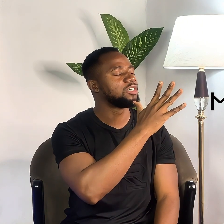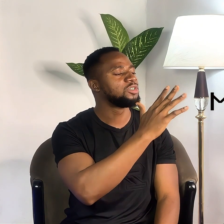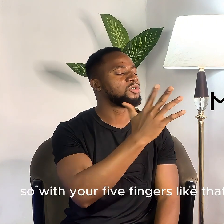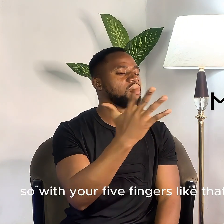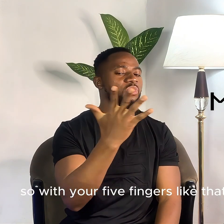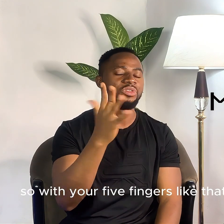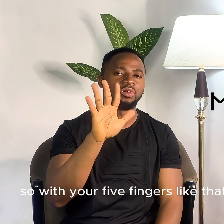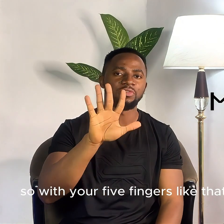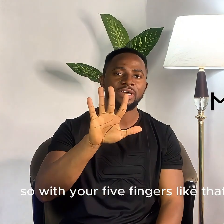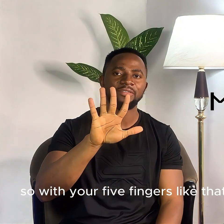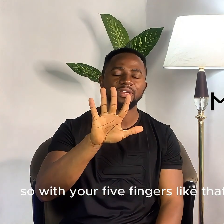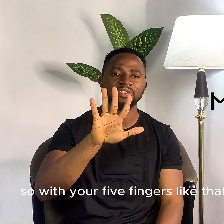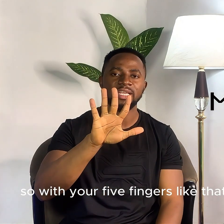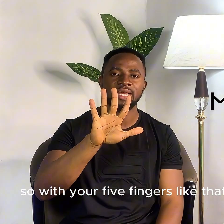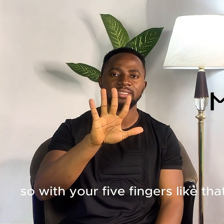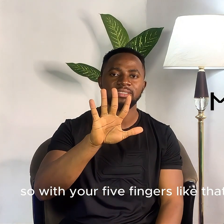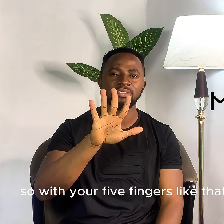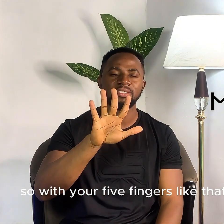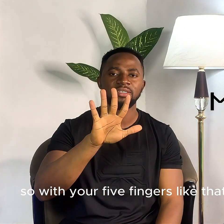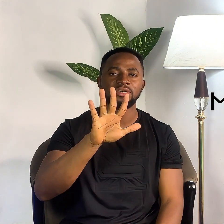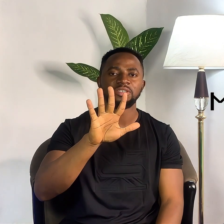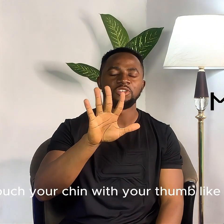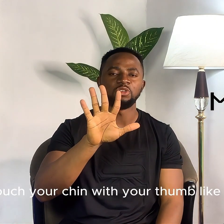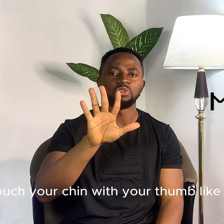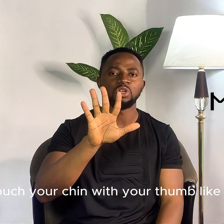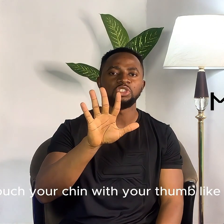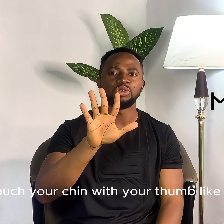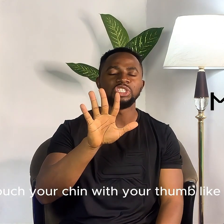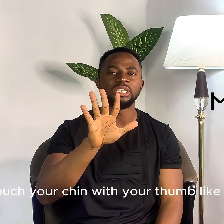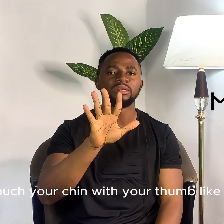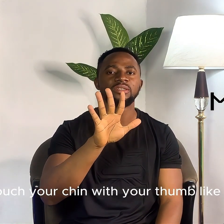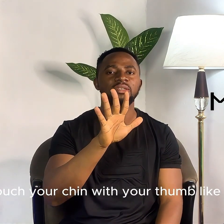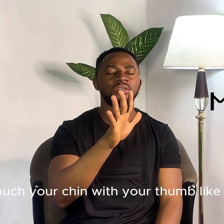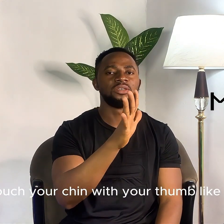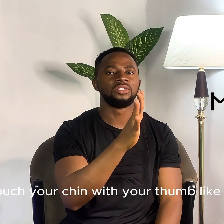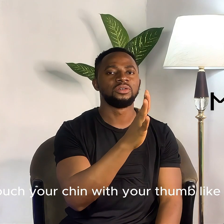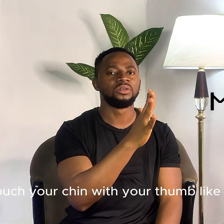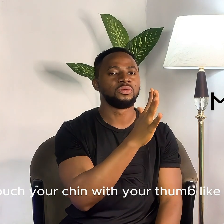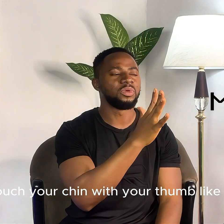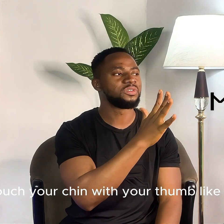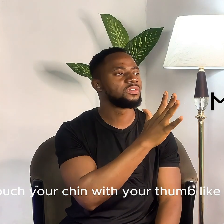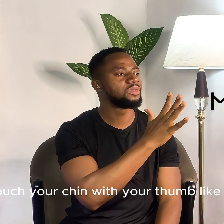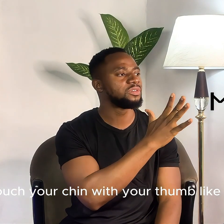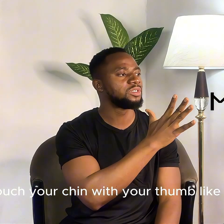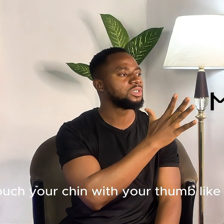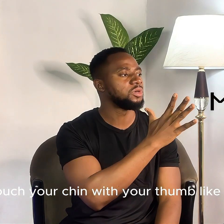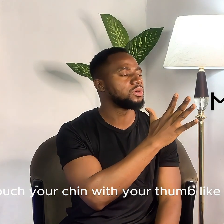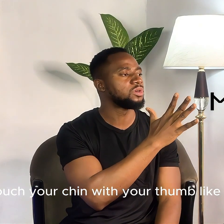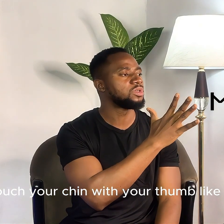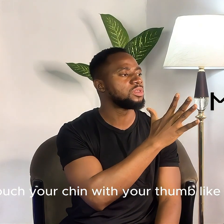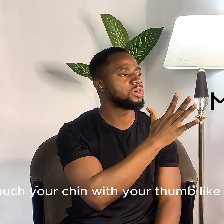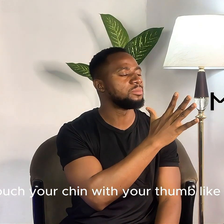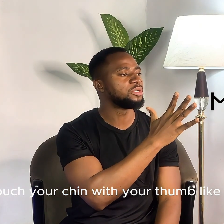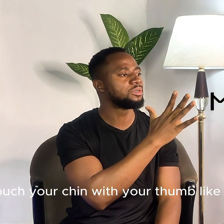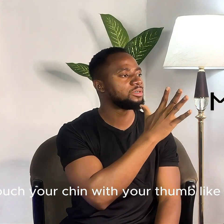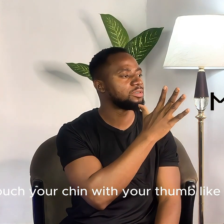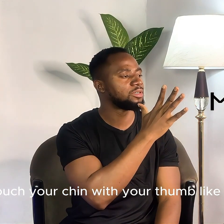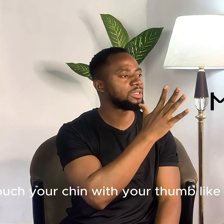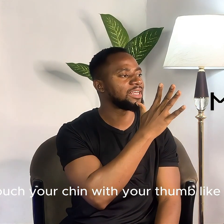mom. So with your 5 fingers like that, you touch your chin with your thumb like